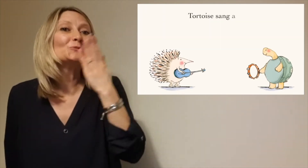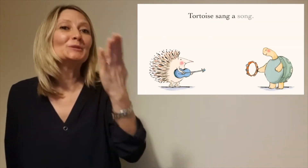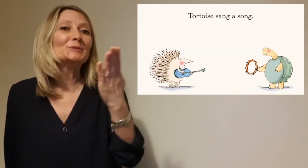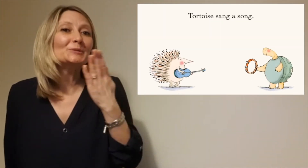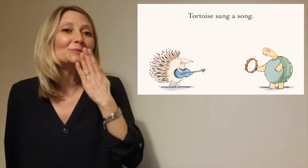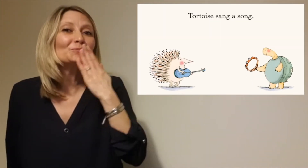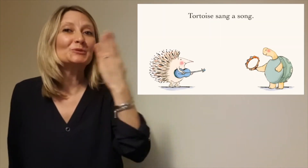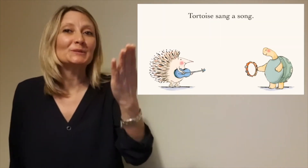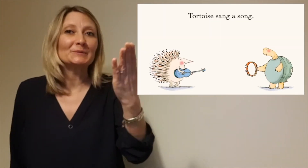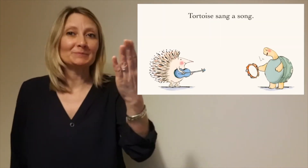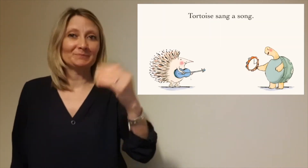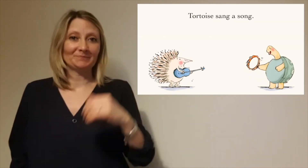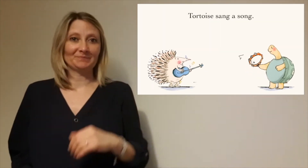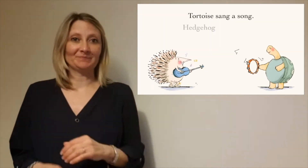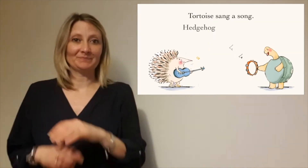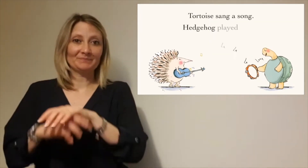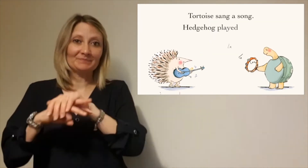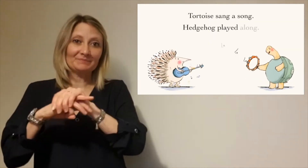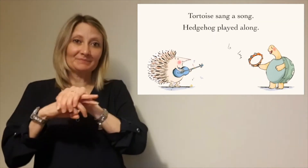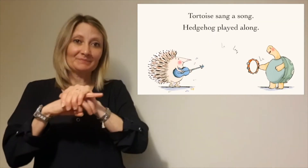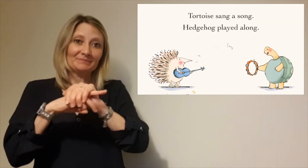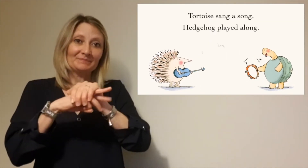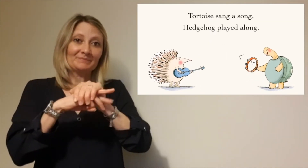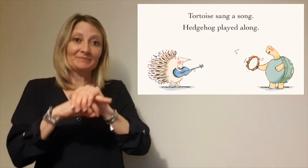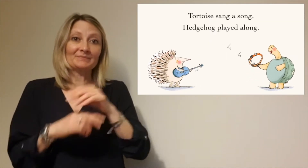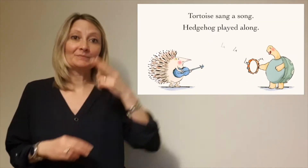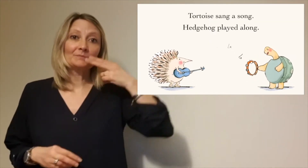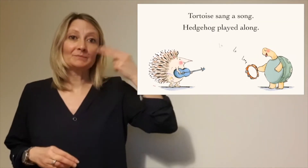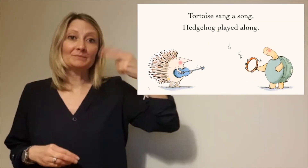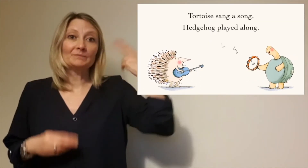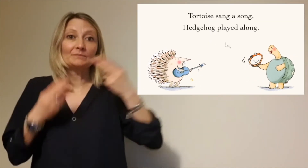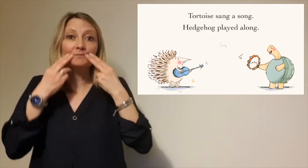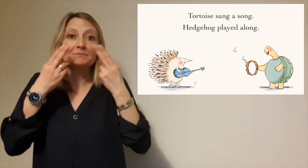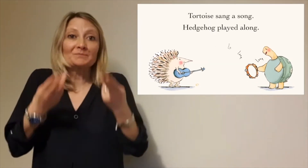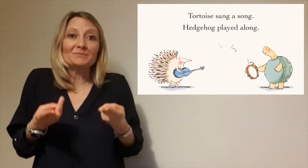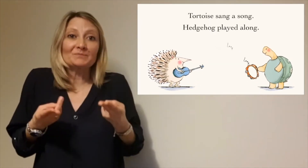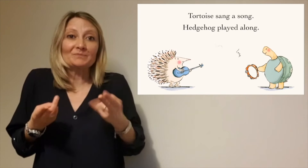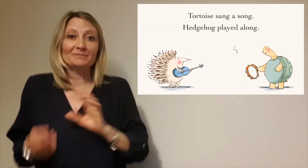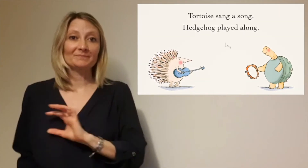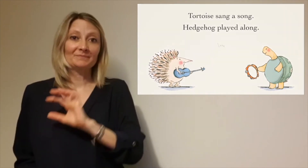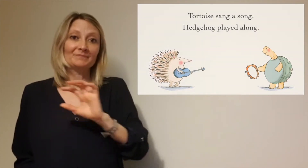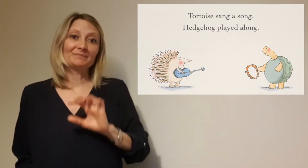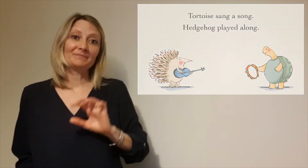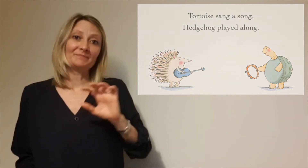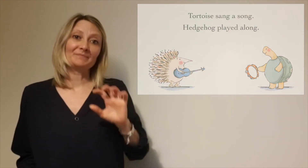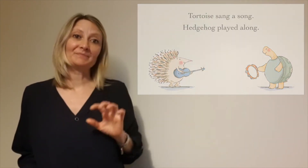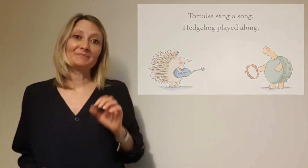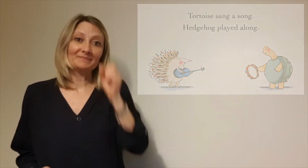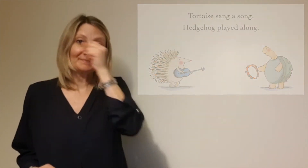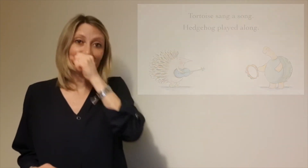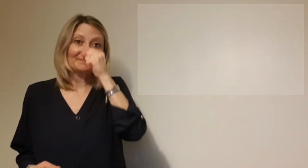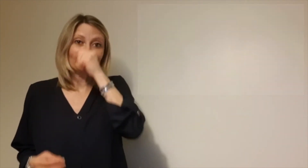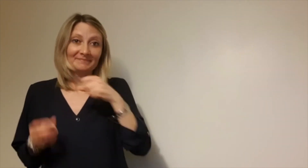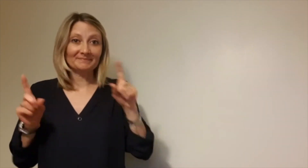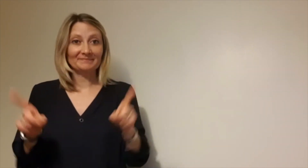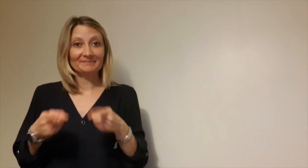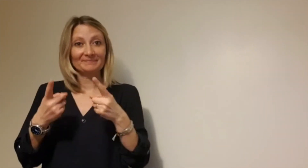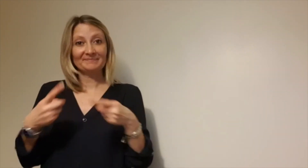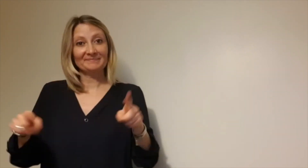back again. Tortoise sang a song. Hedgehog played